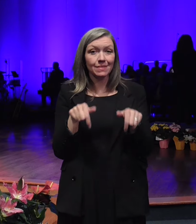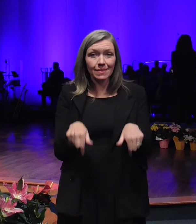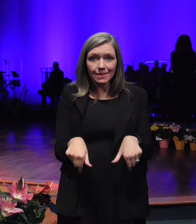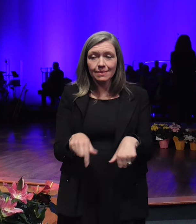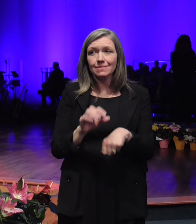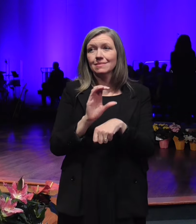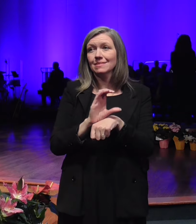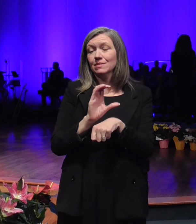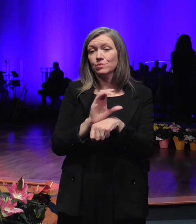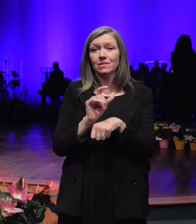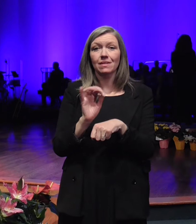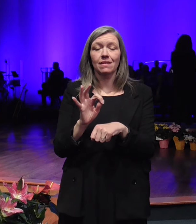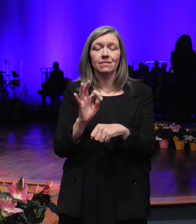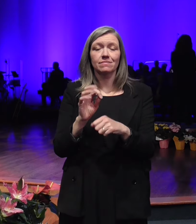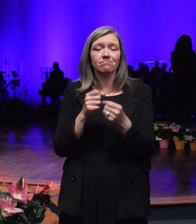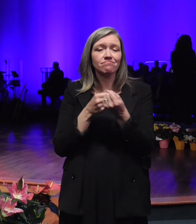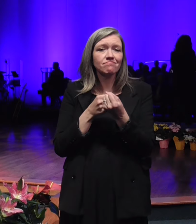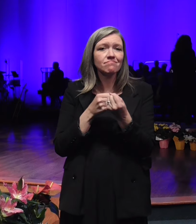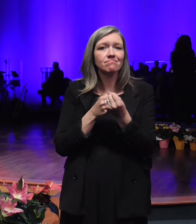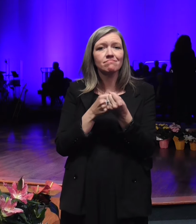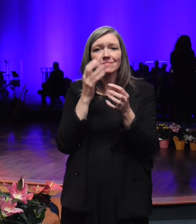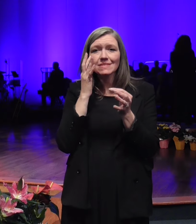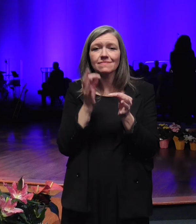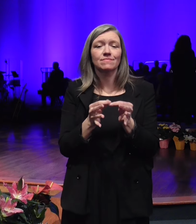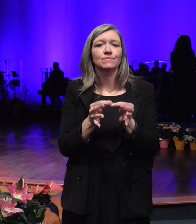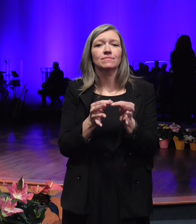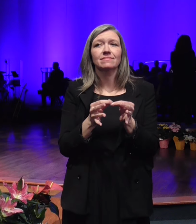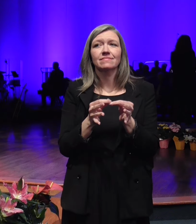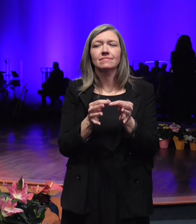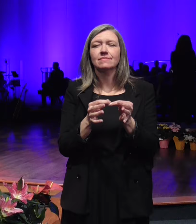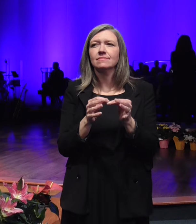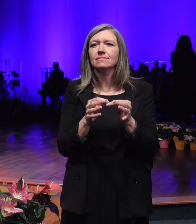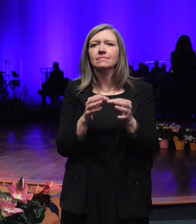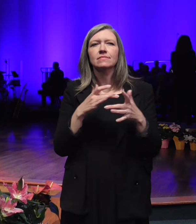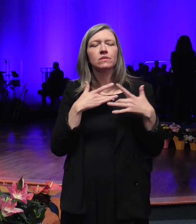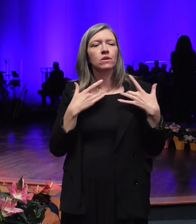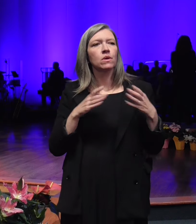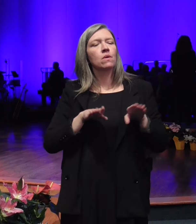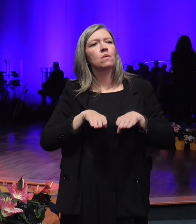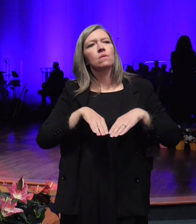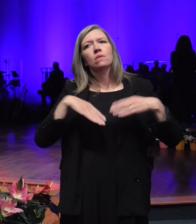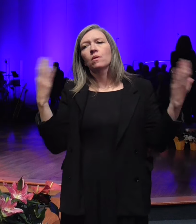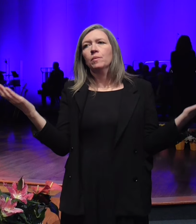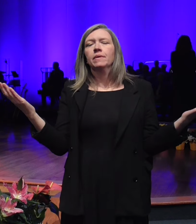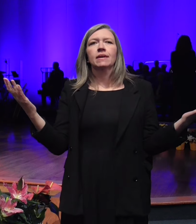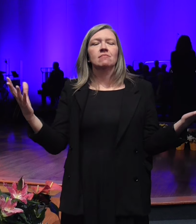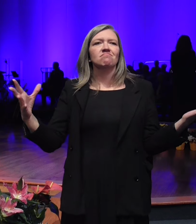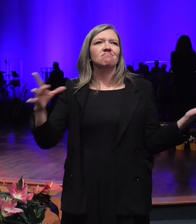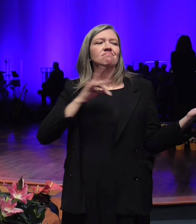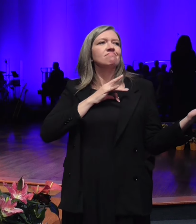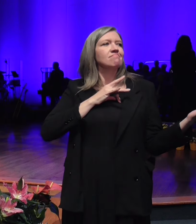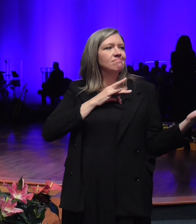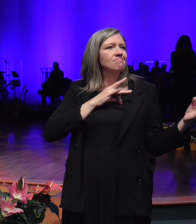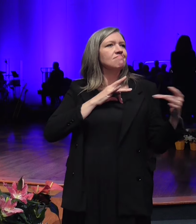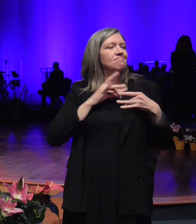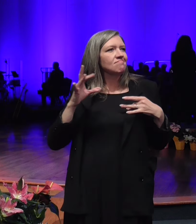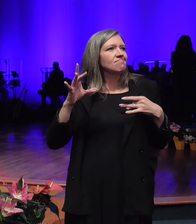devotion, we open our hearts to feel the pulse of divine